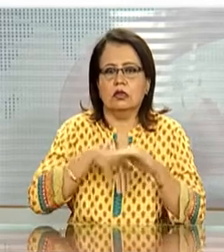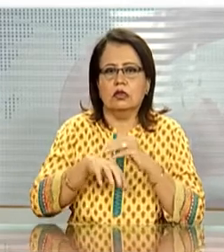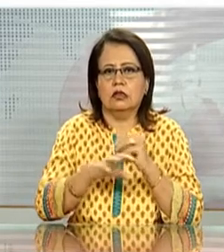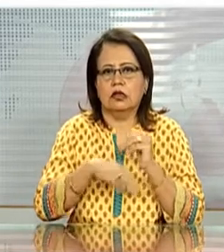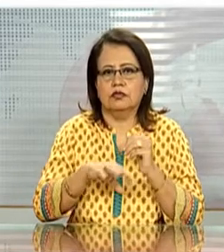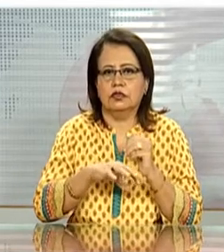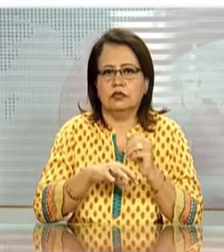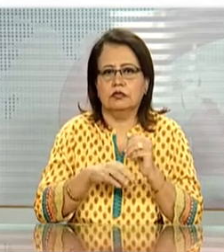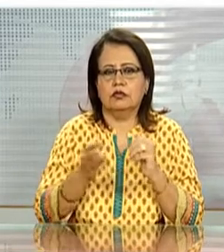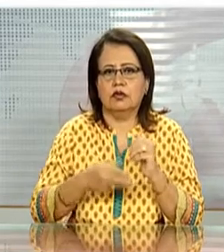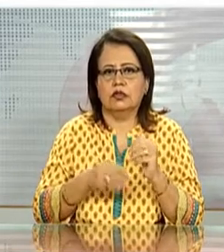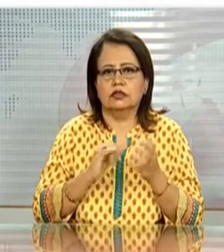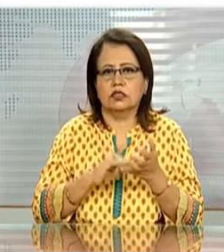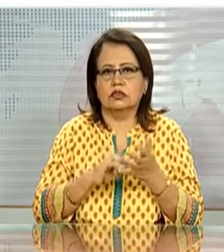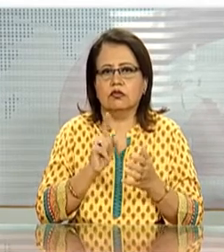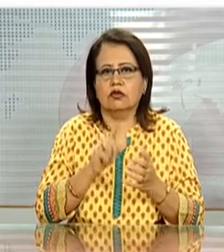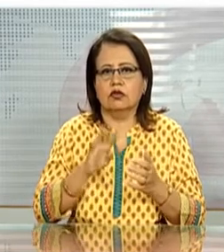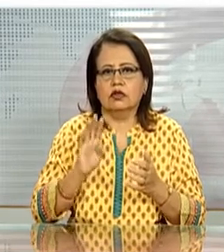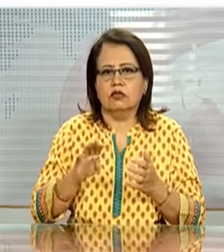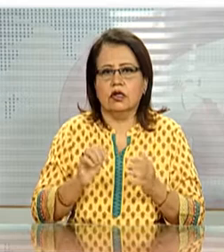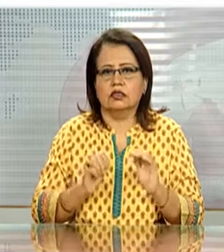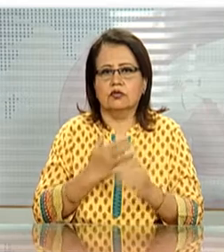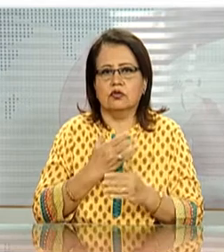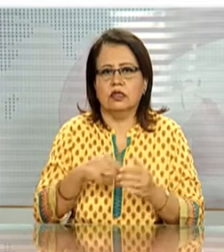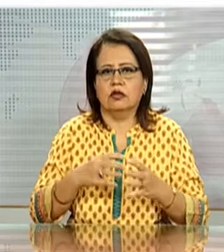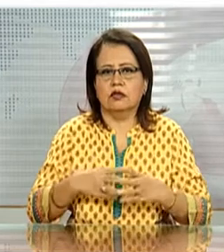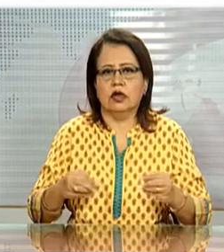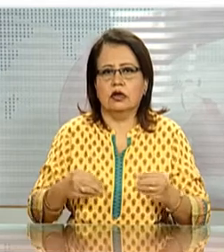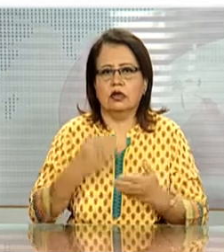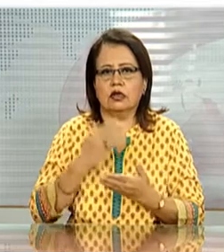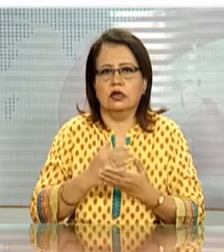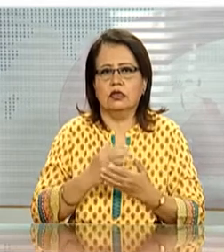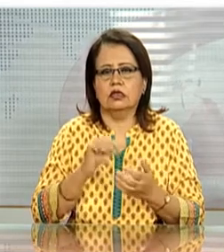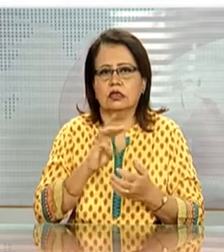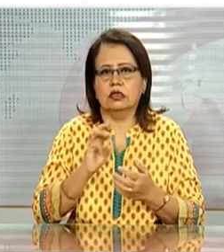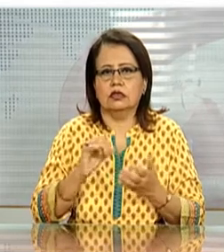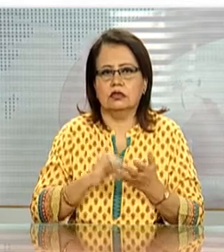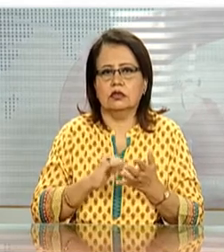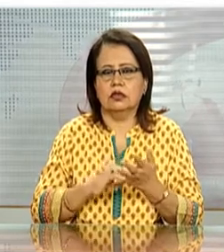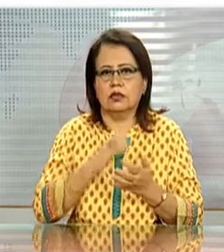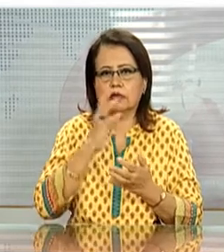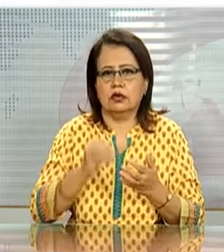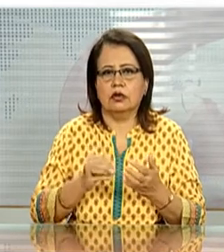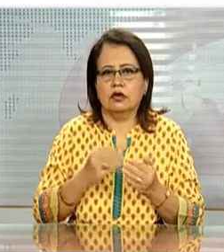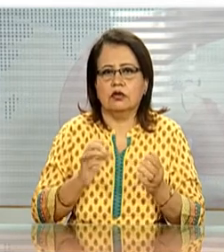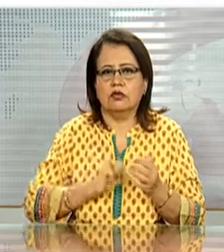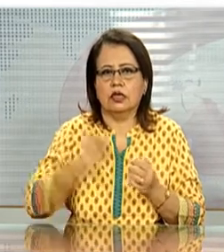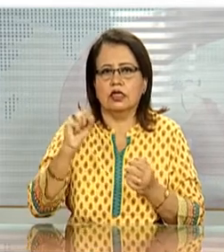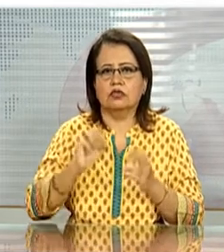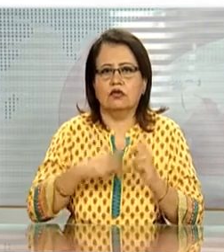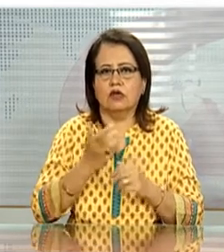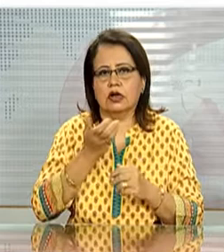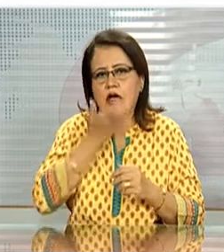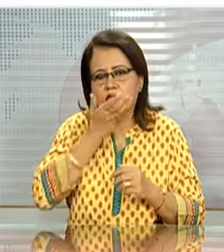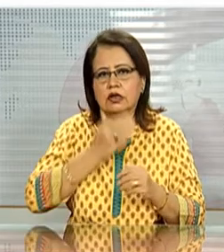hospital meanwhile section 144 has been imposed in bangaluru till 30th September midnight in the wake of protest over the